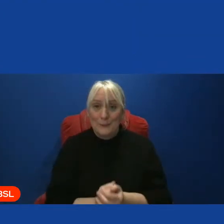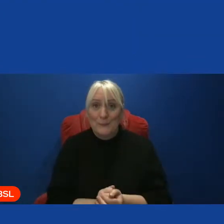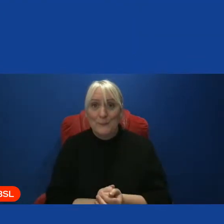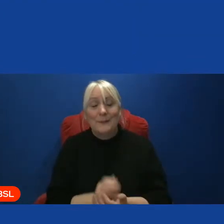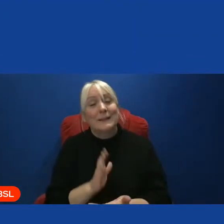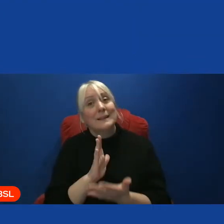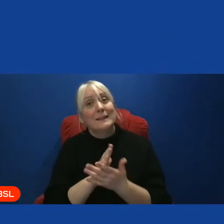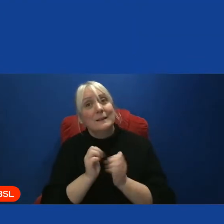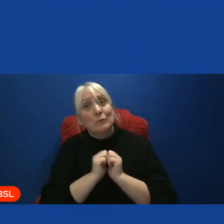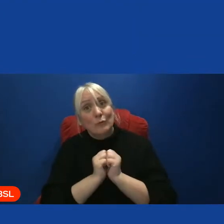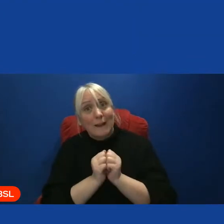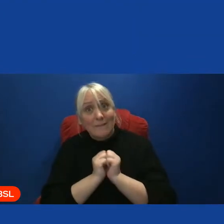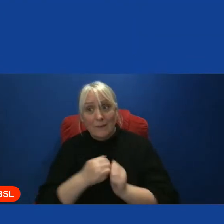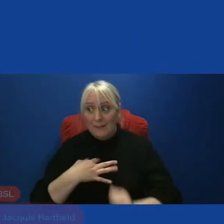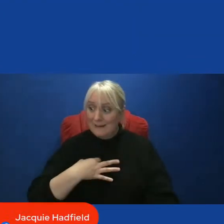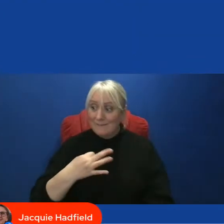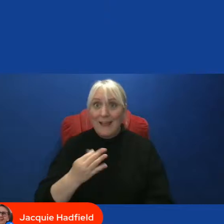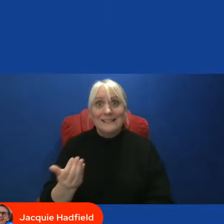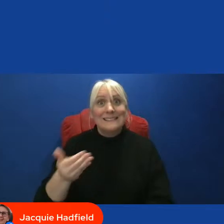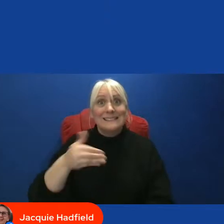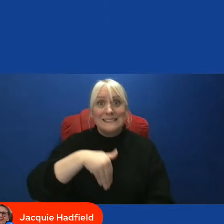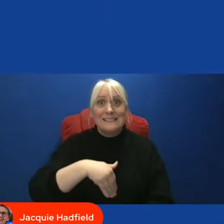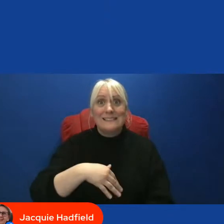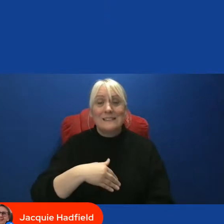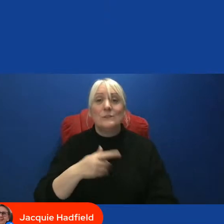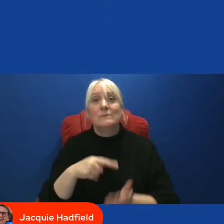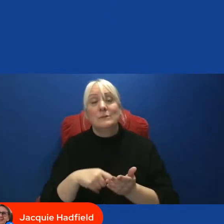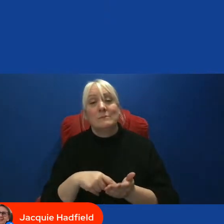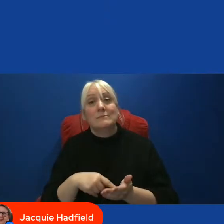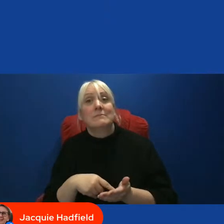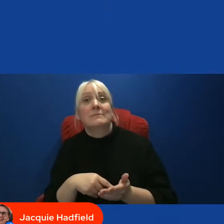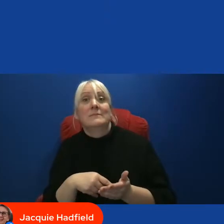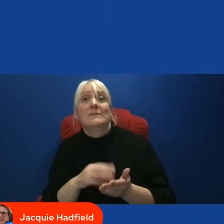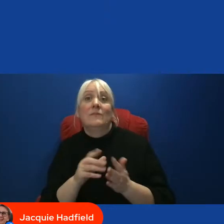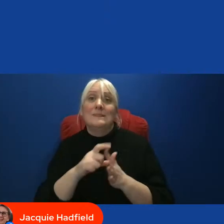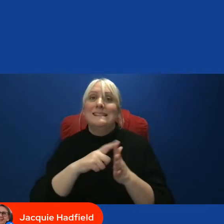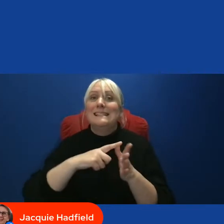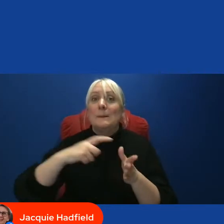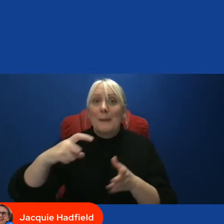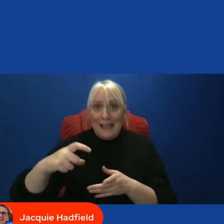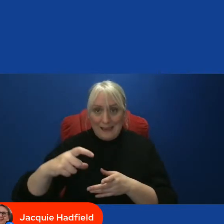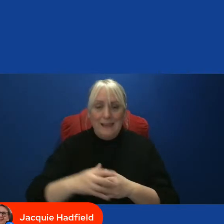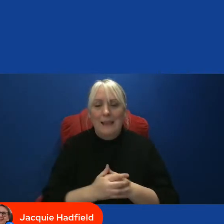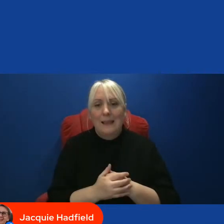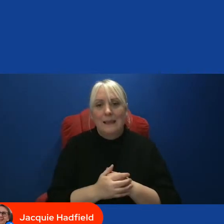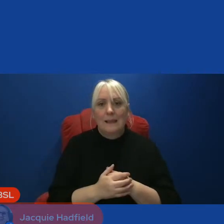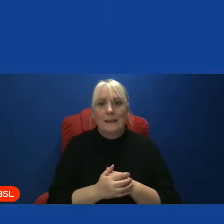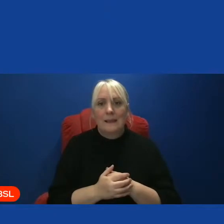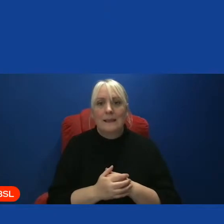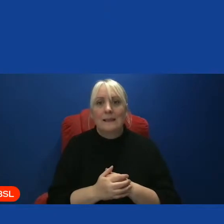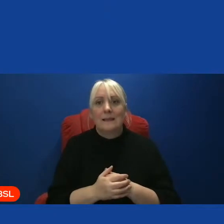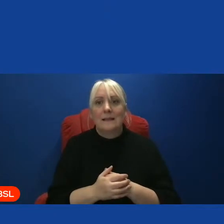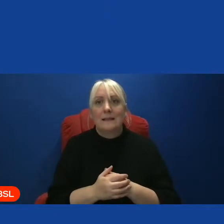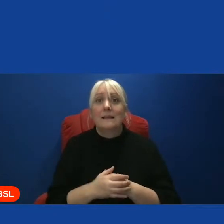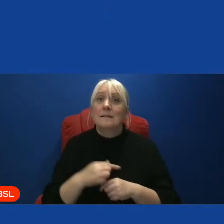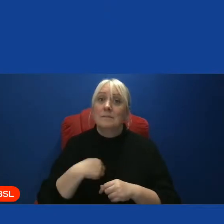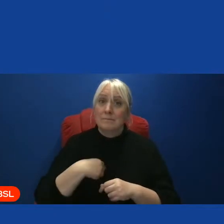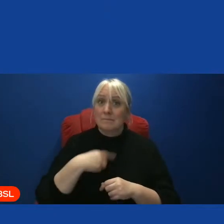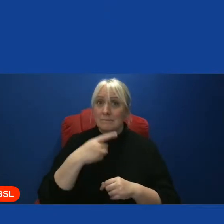grateful to be invited on behalf of DPAC and to be able to speak